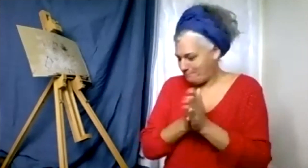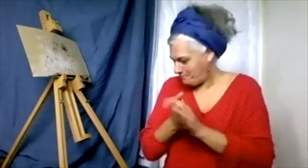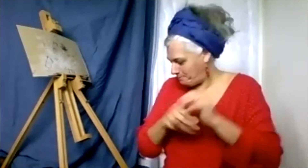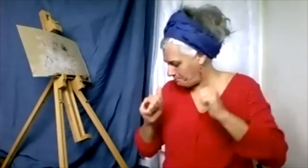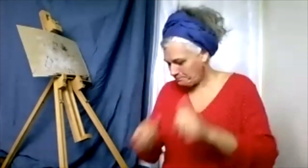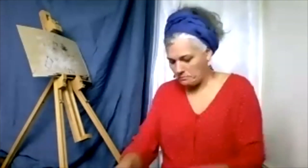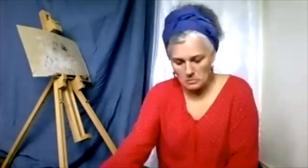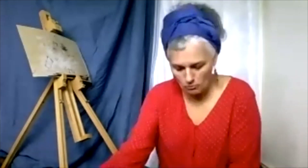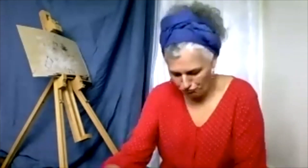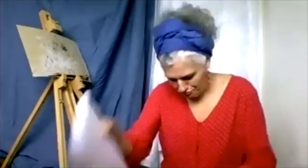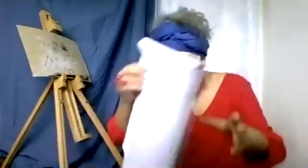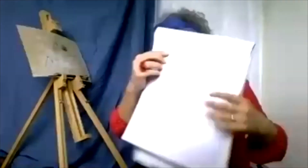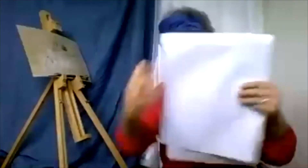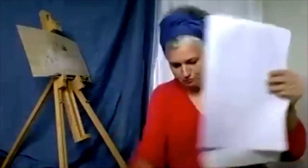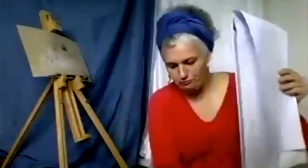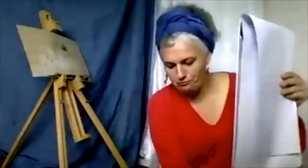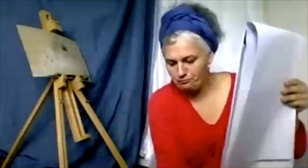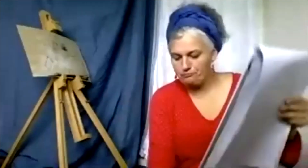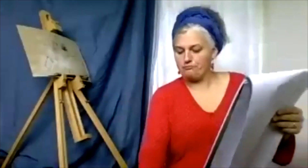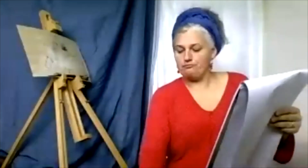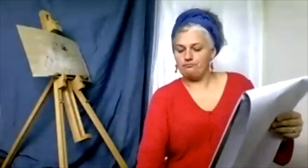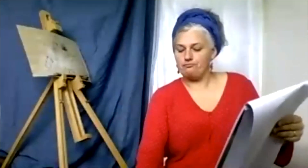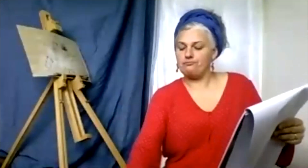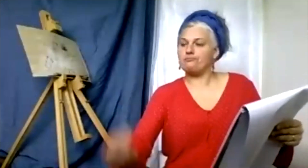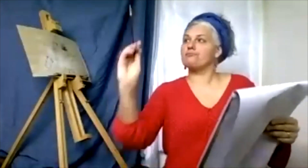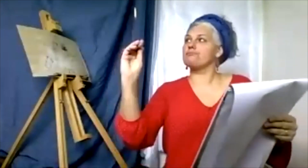Now I better go back to work. It's time to get back to work, yeah. Yeah.